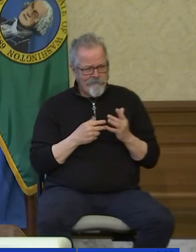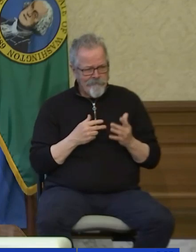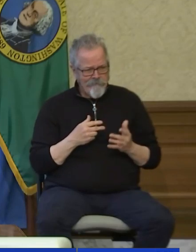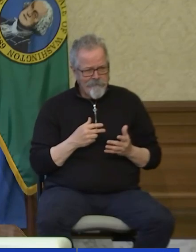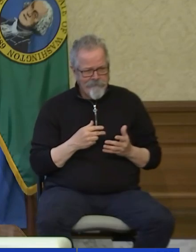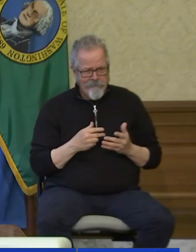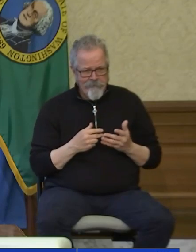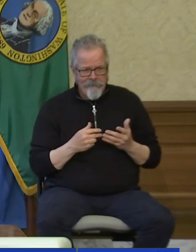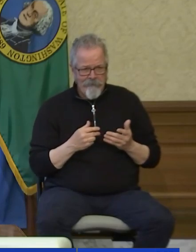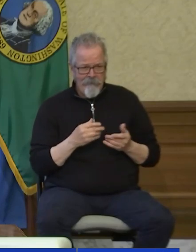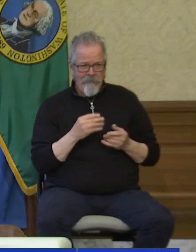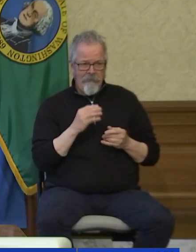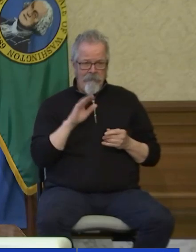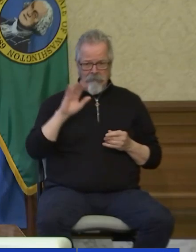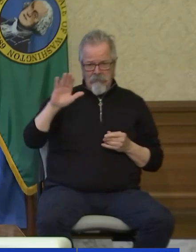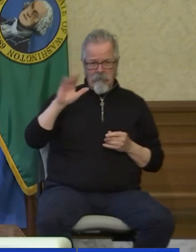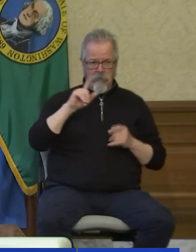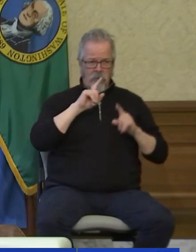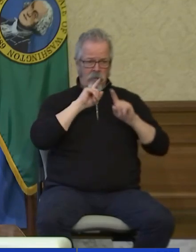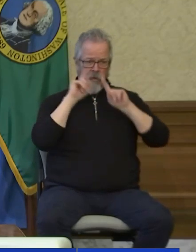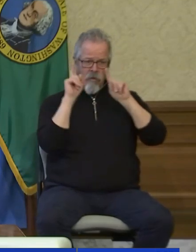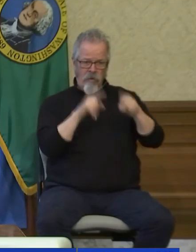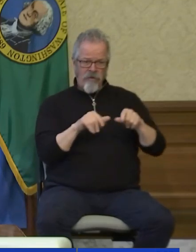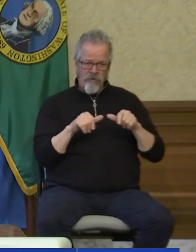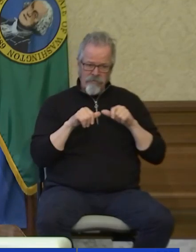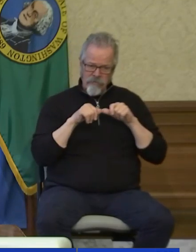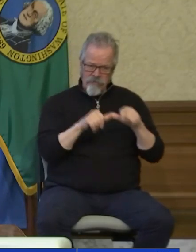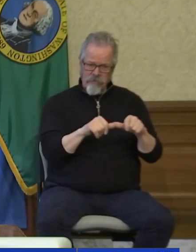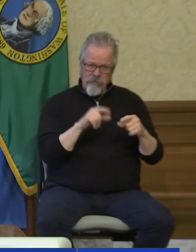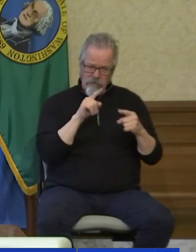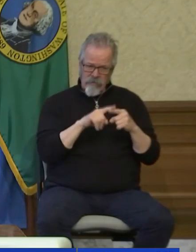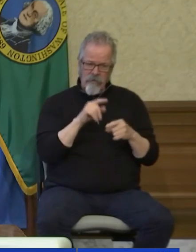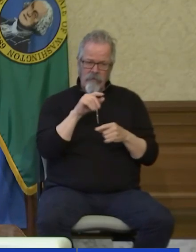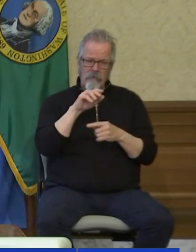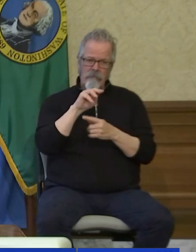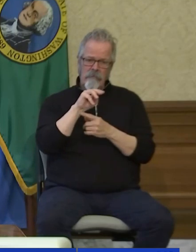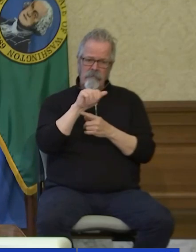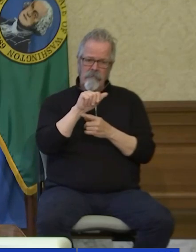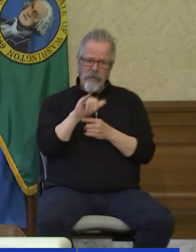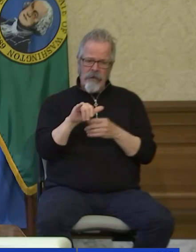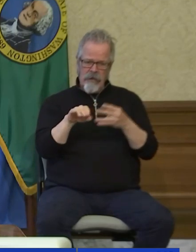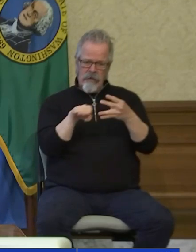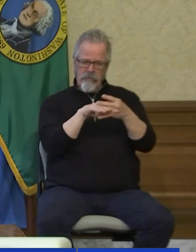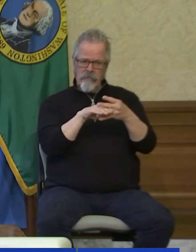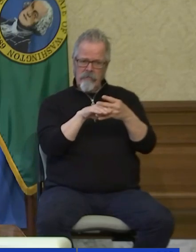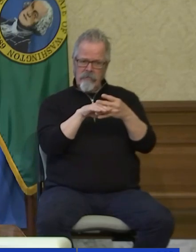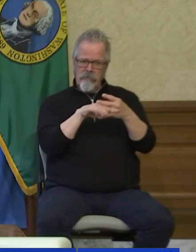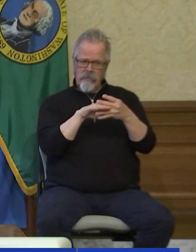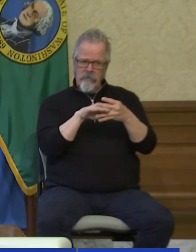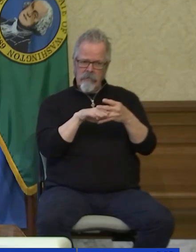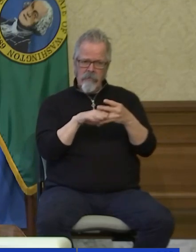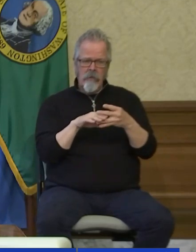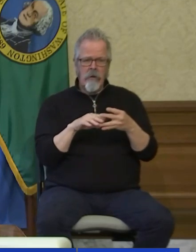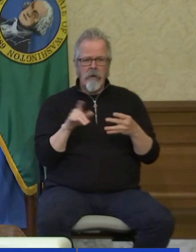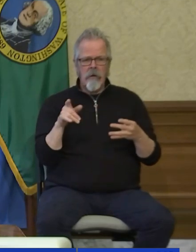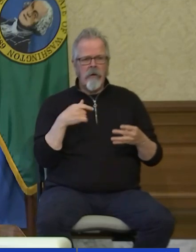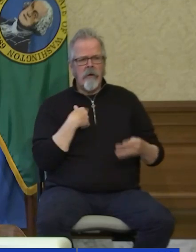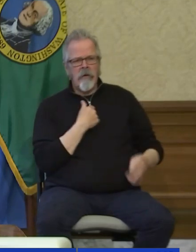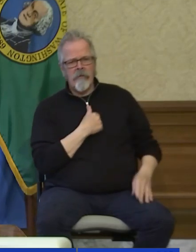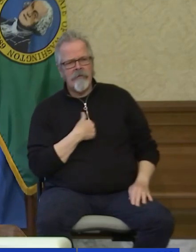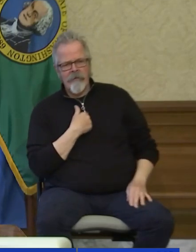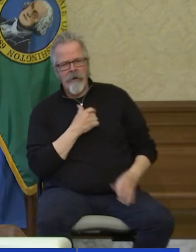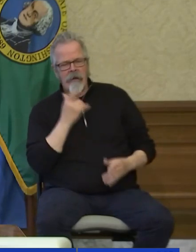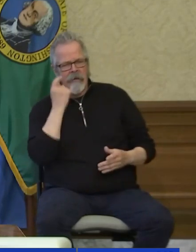in effect? You know, I'm really sorry. I had to talk to my pal here for a second. Could you repeat that?